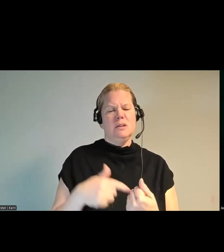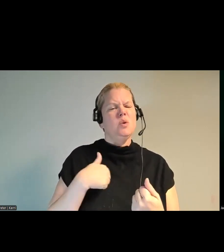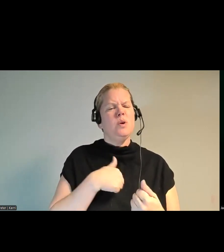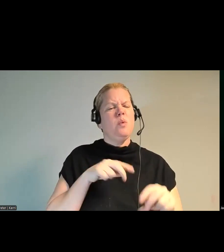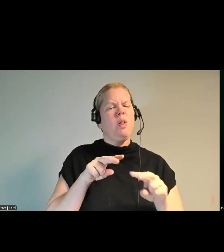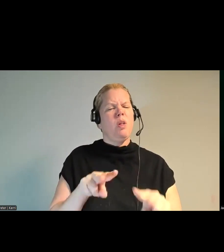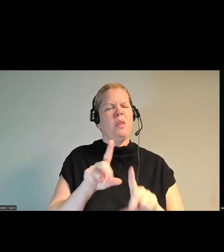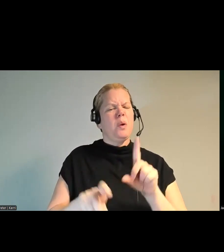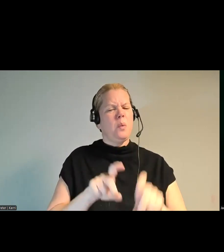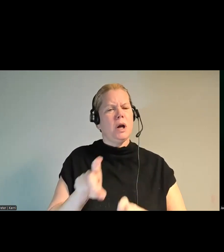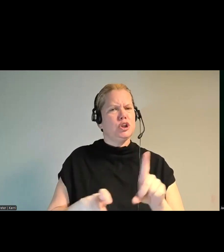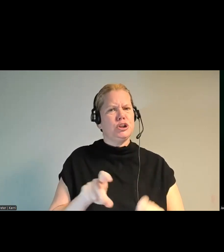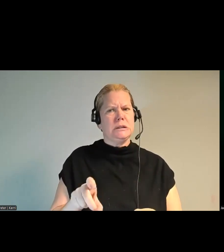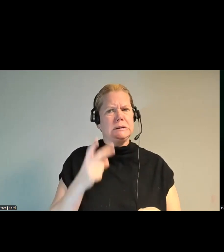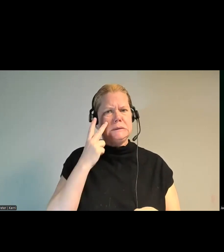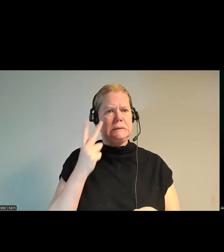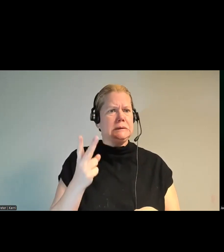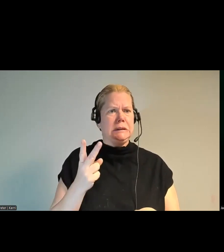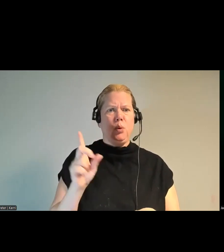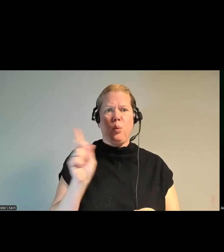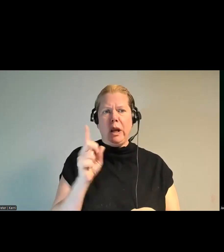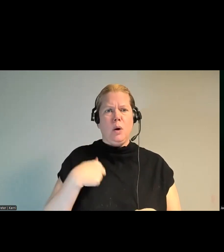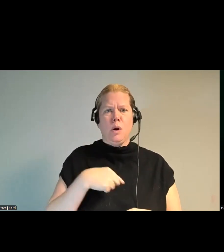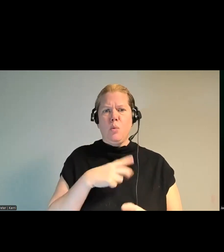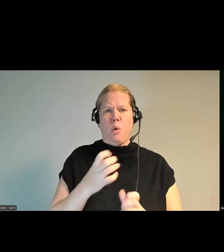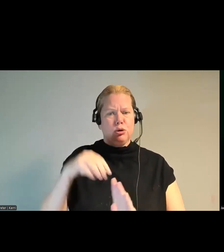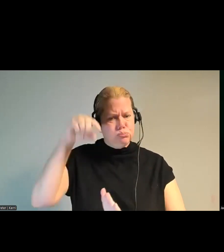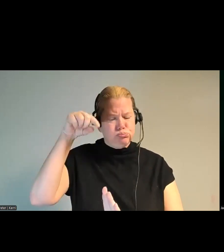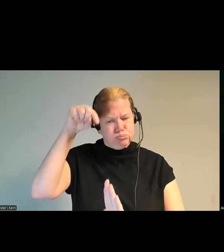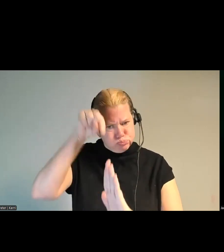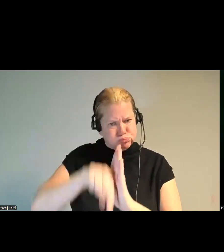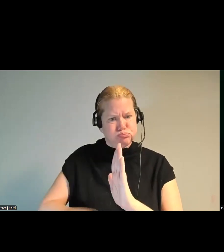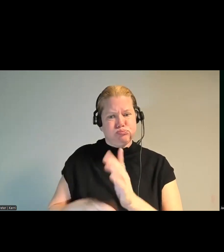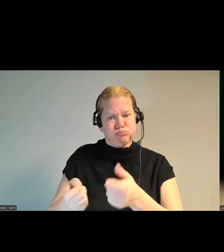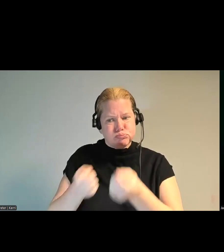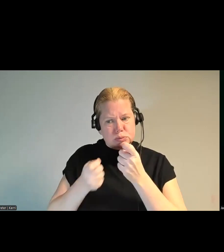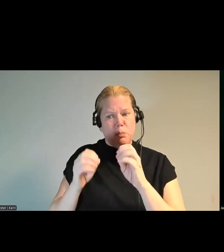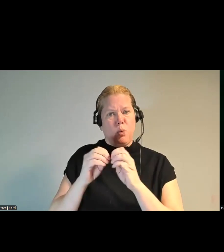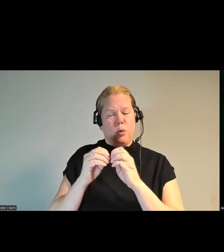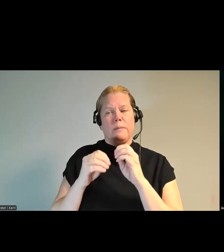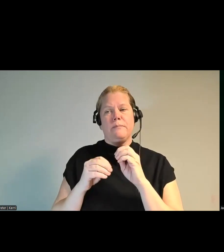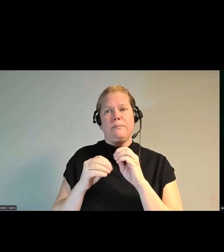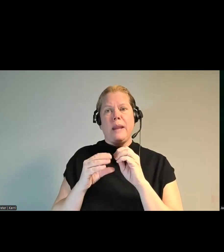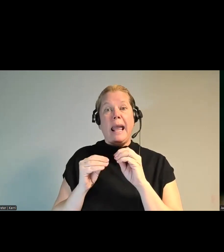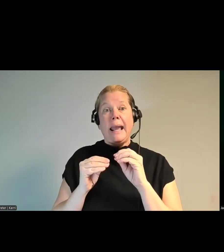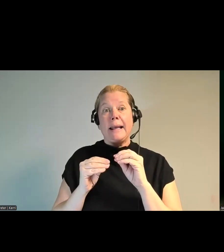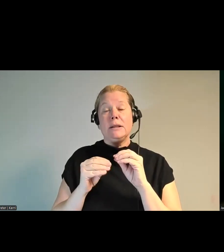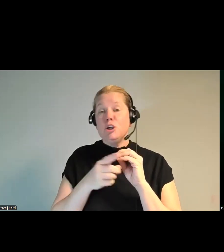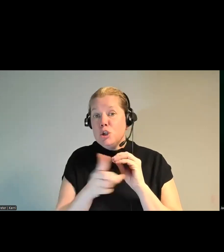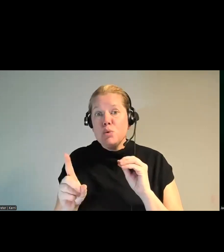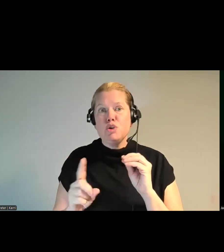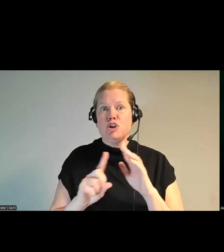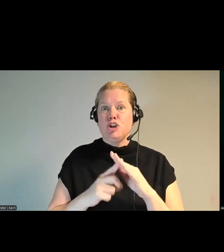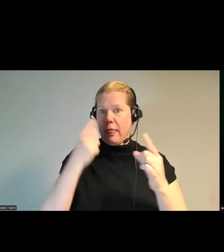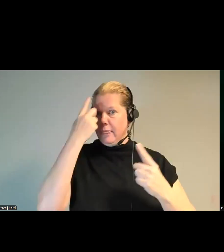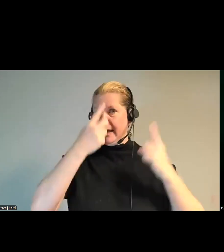see if there's other areas we want to do a deeper dive, and also to be able to get you all thinking about what are some of